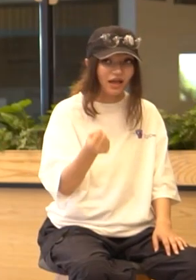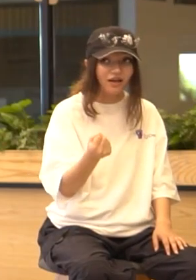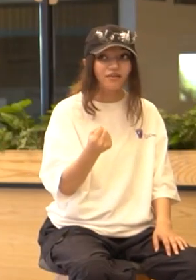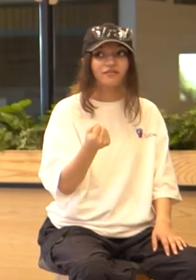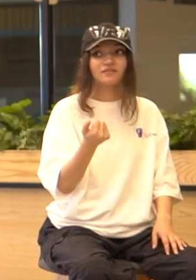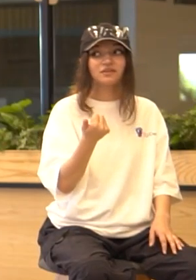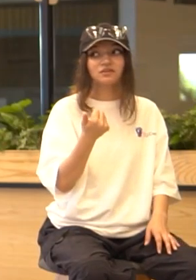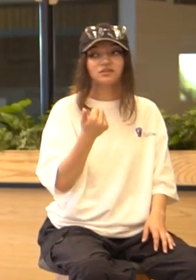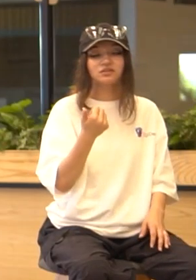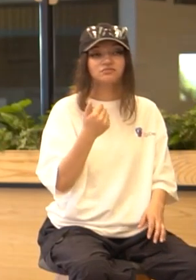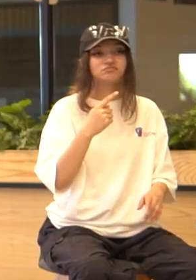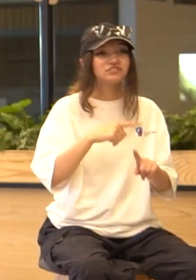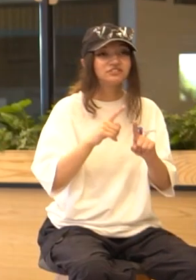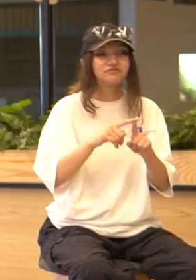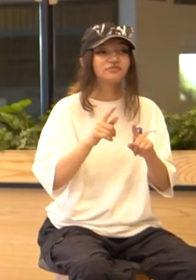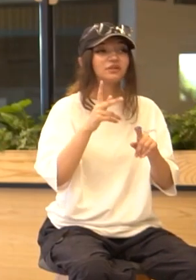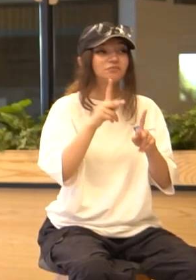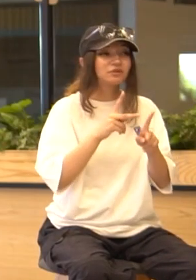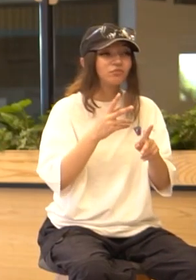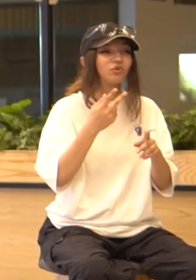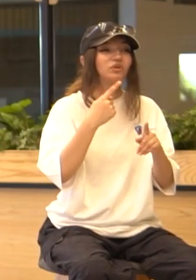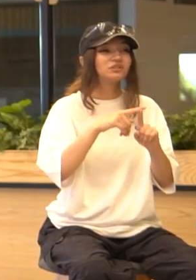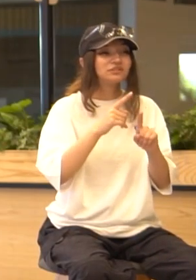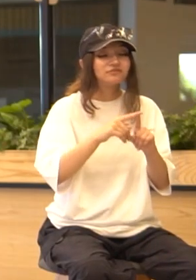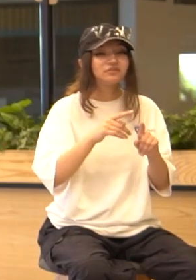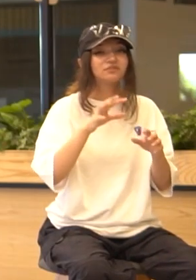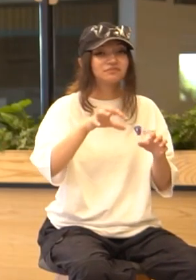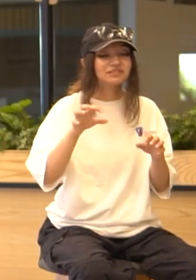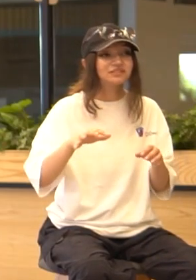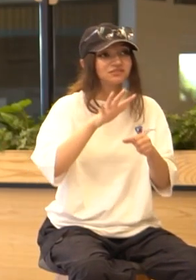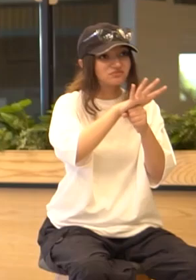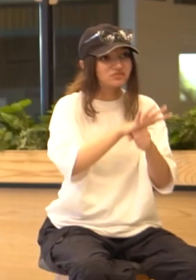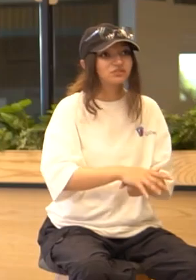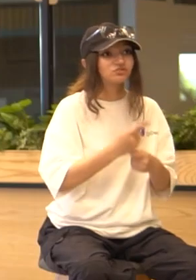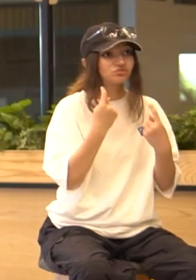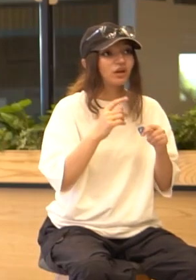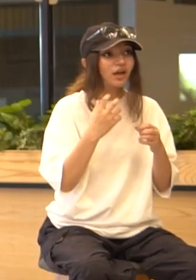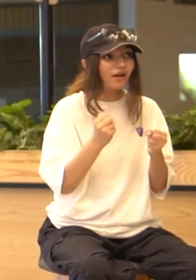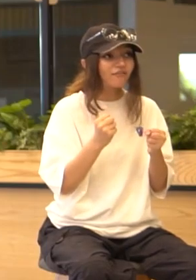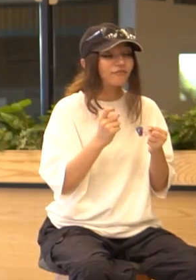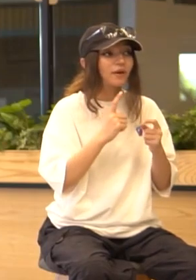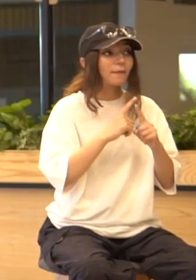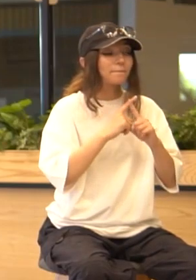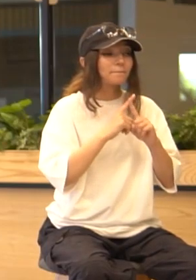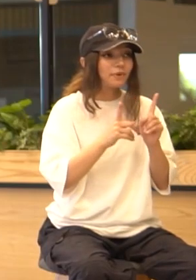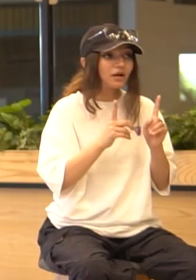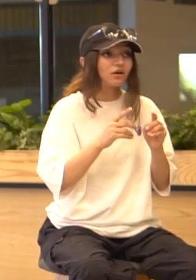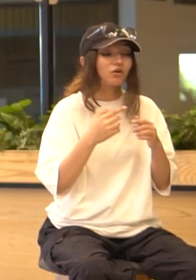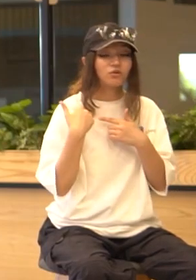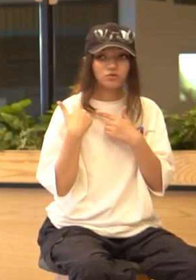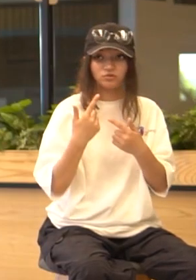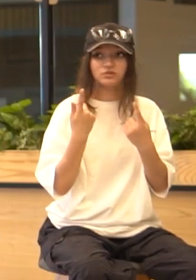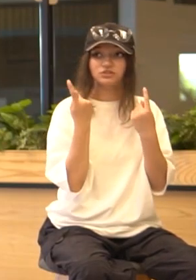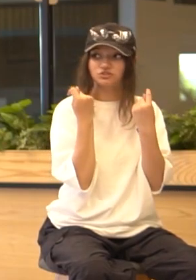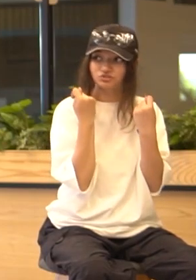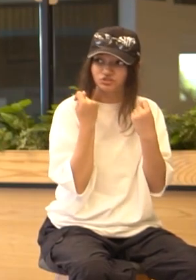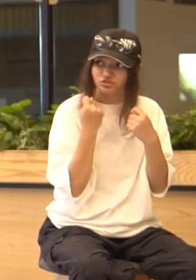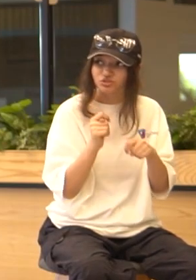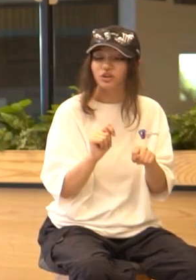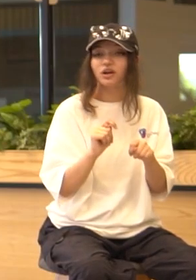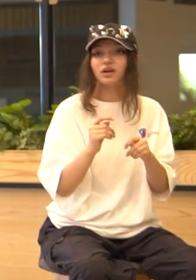But again, it's just a matter of time. And when you look back, you'll see how much you have learned. And it's not, learning is